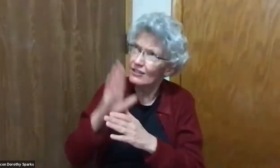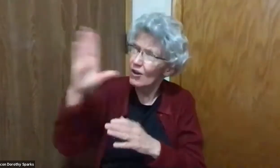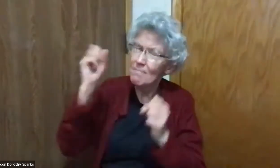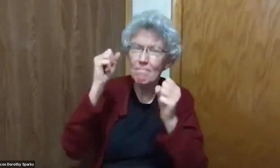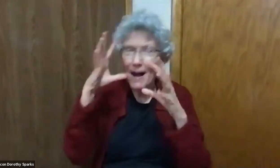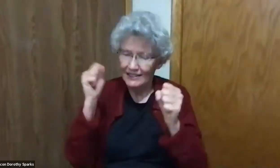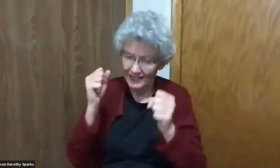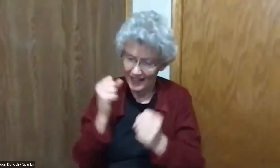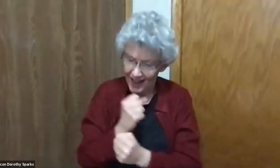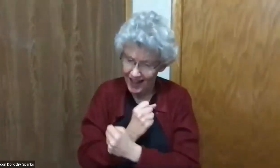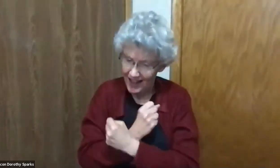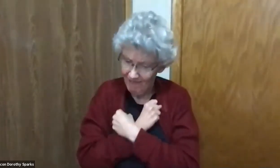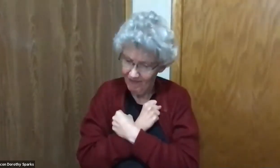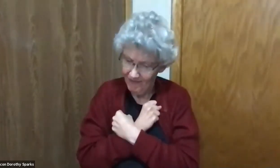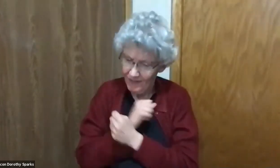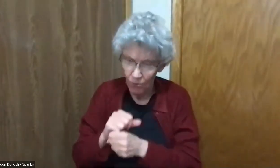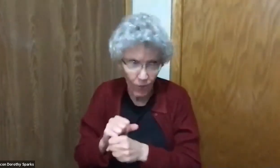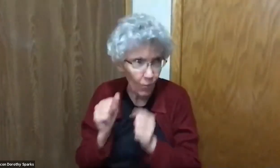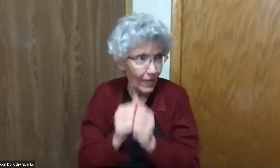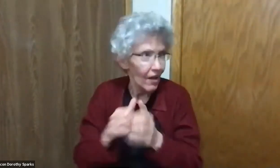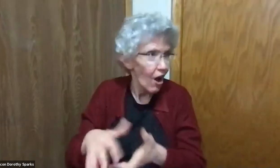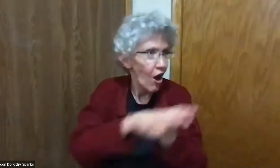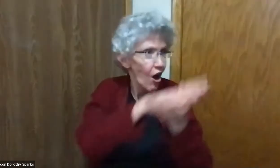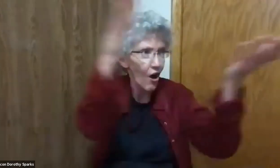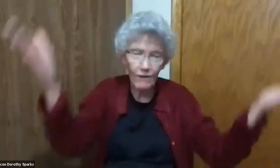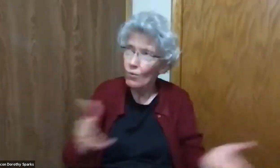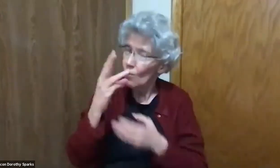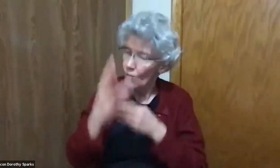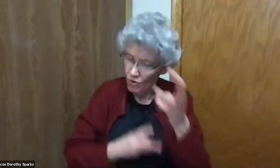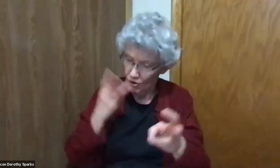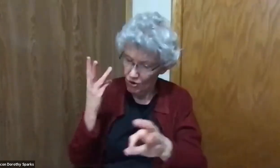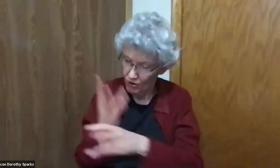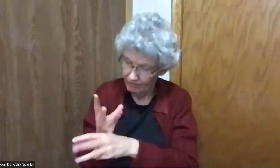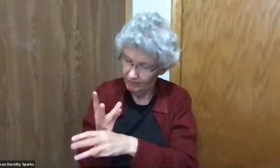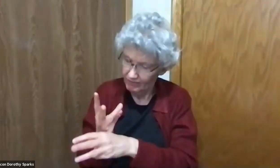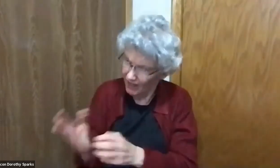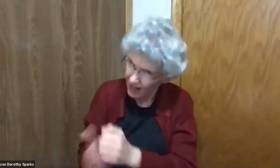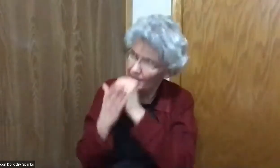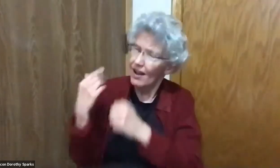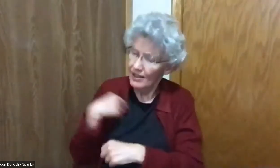enthusiasm to share your amazing love with the world.